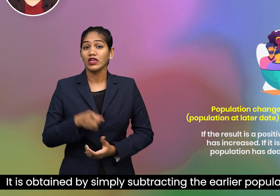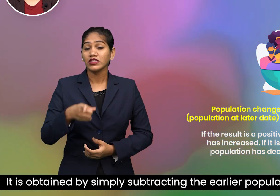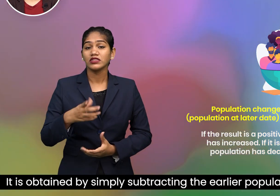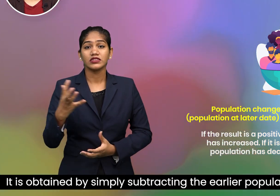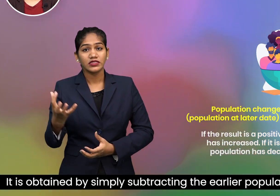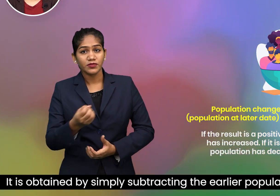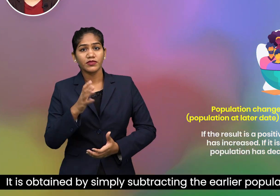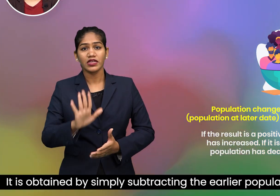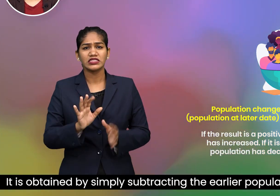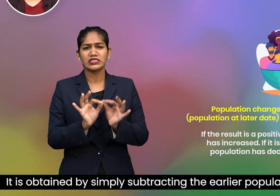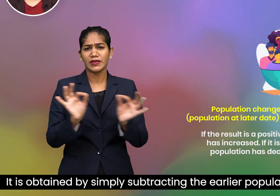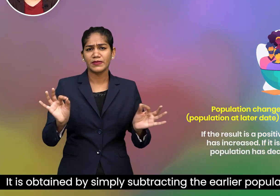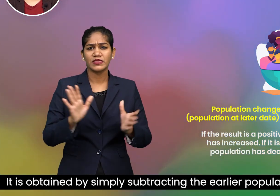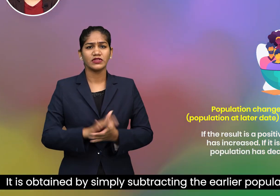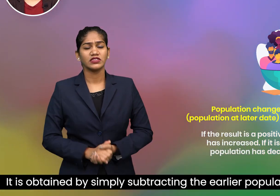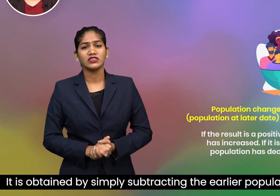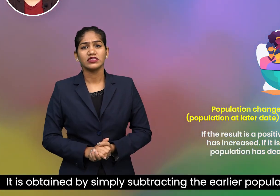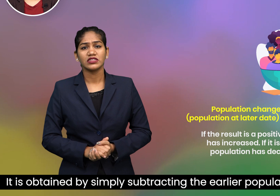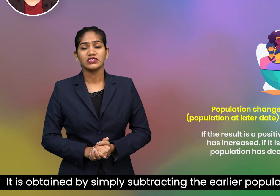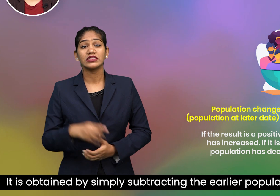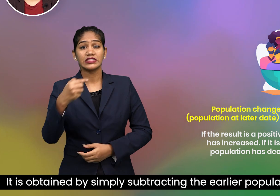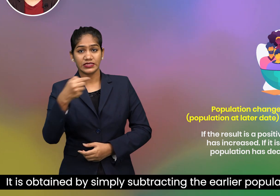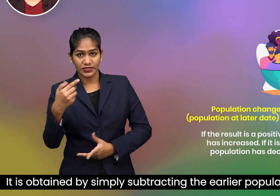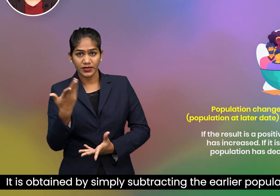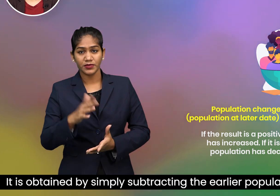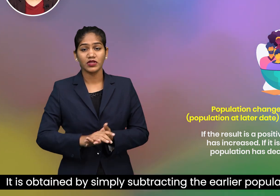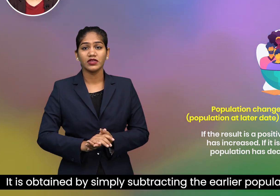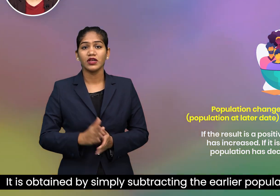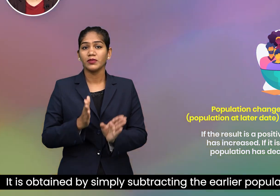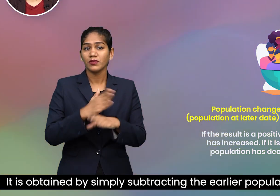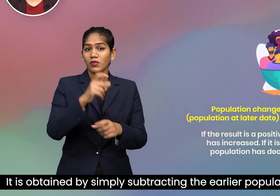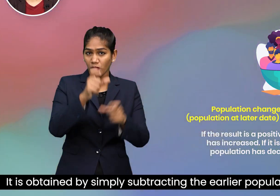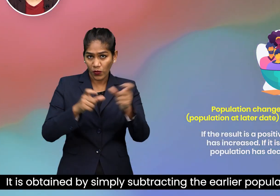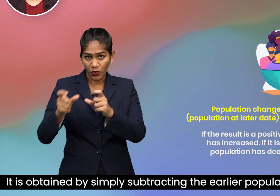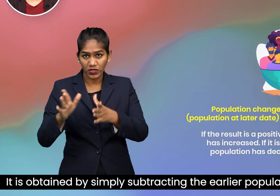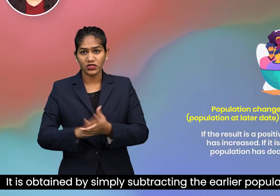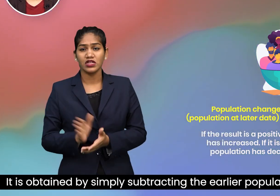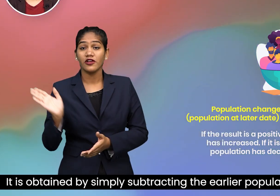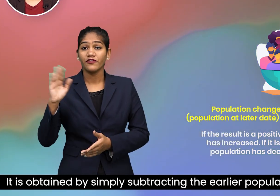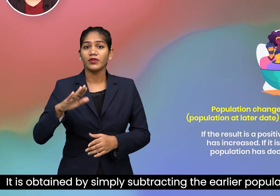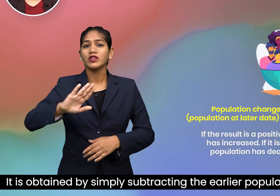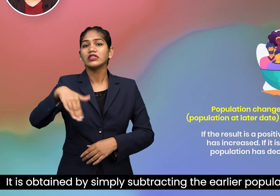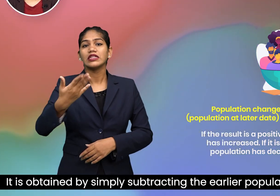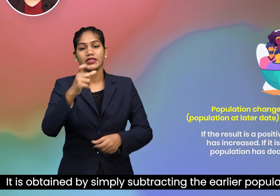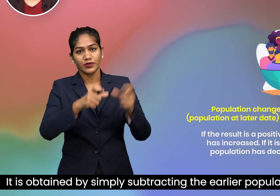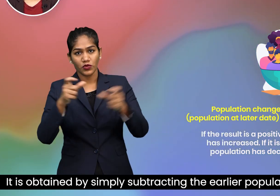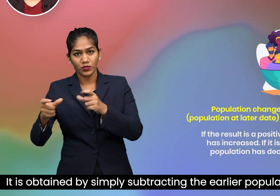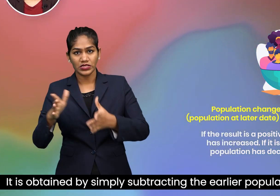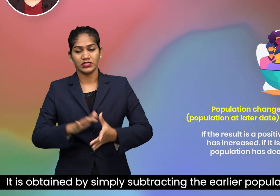It is obtained by simply subtracting the earlier population from the later